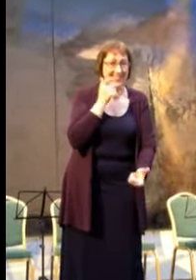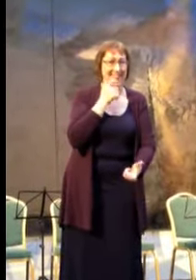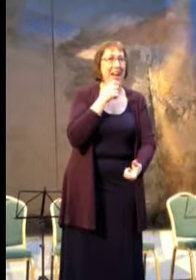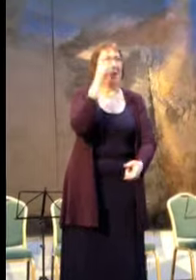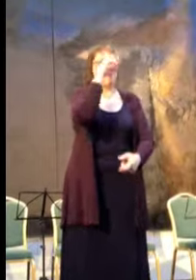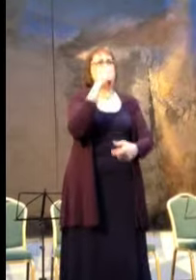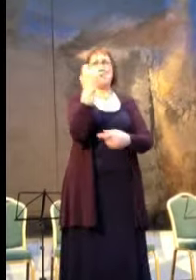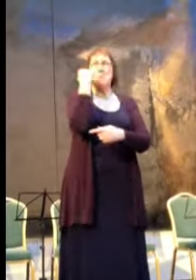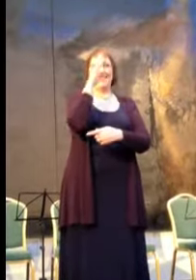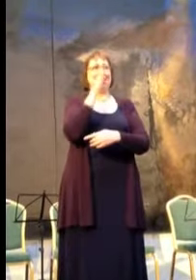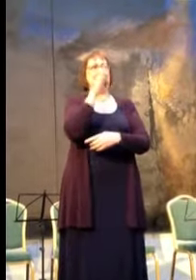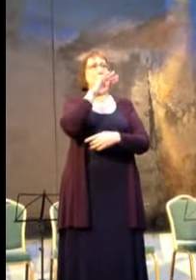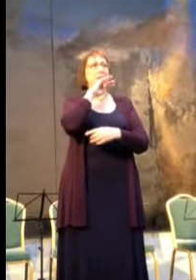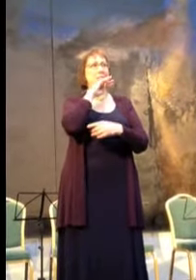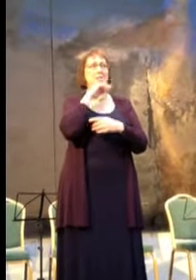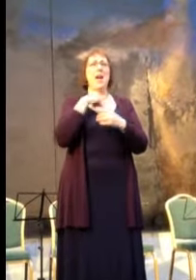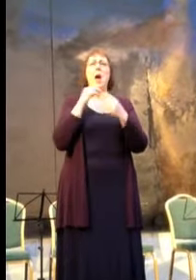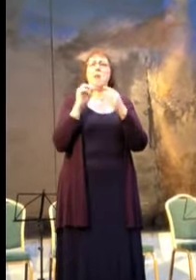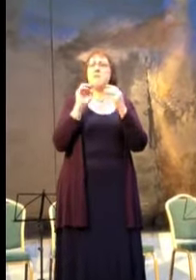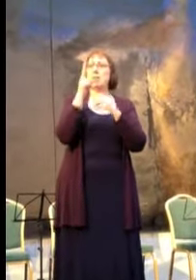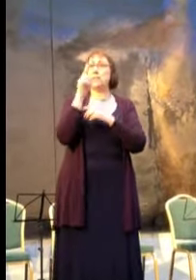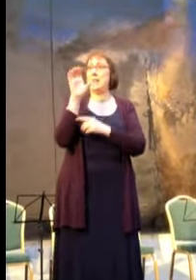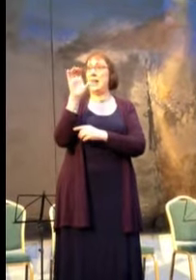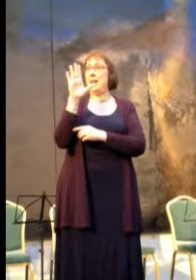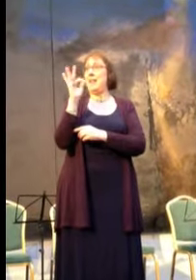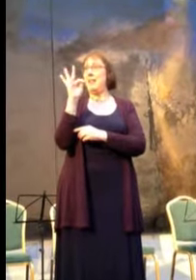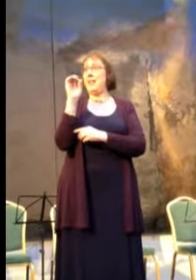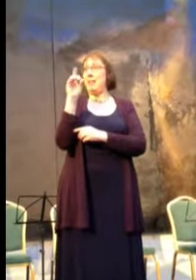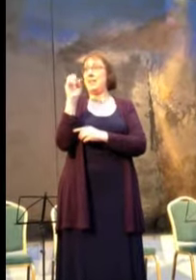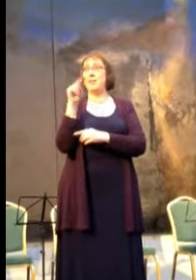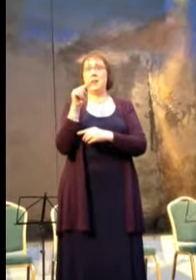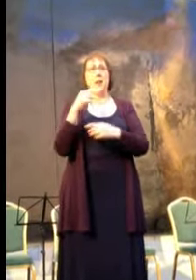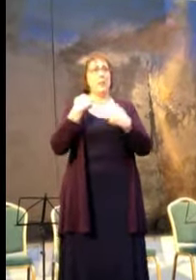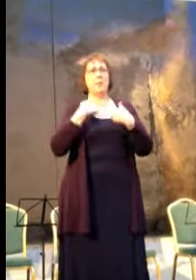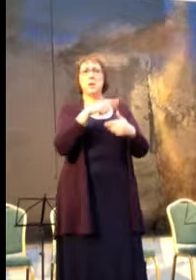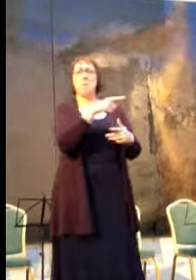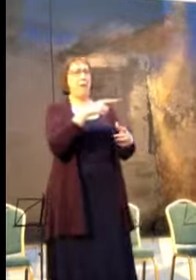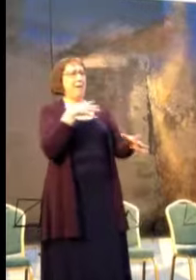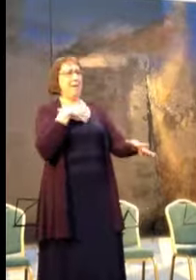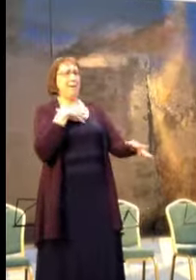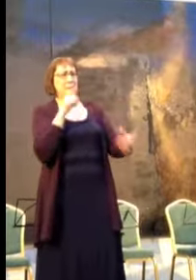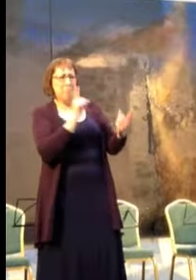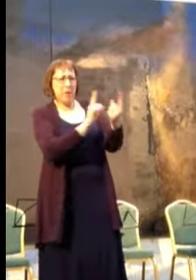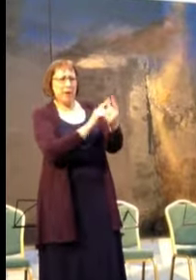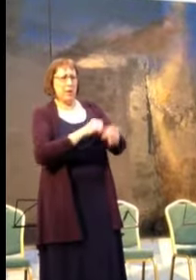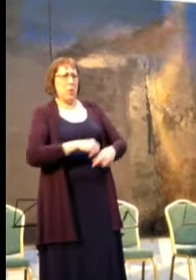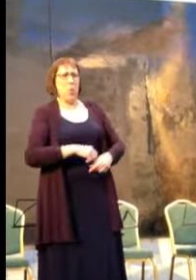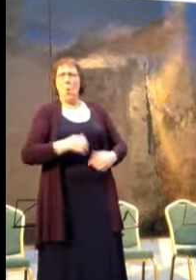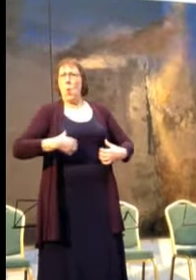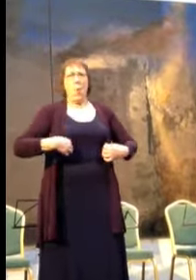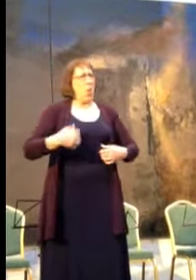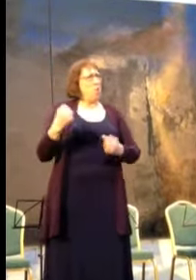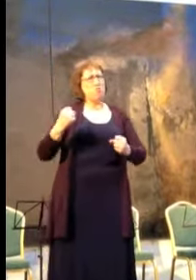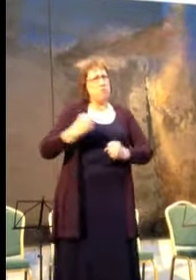Day, where I visited Clifton many years ago, where a man with a beautiful sense of irony said, "We're fierce friendly,